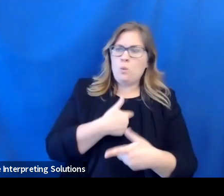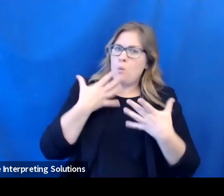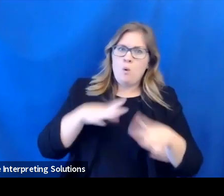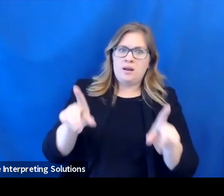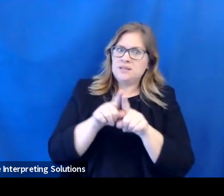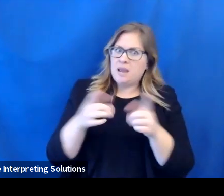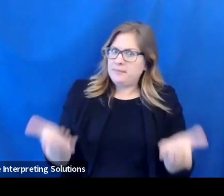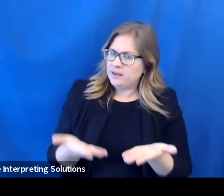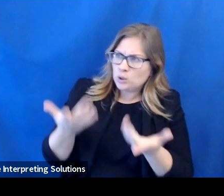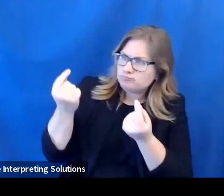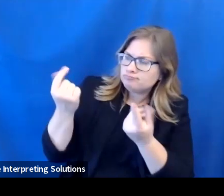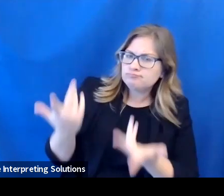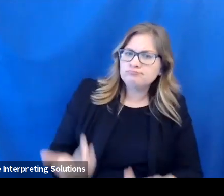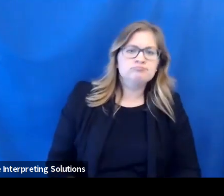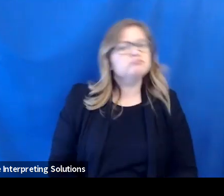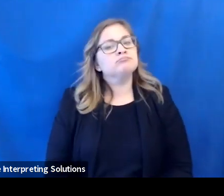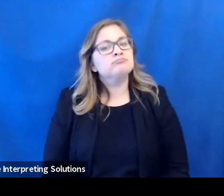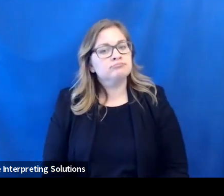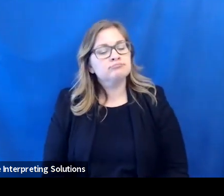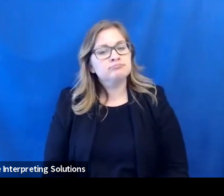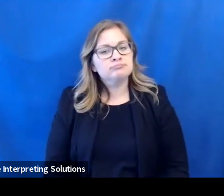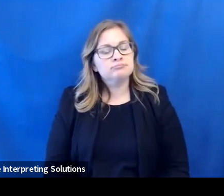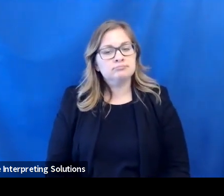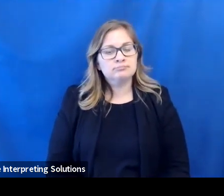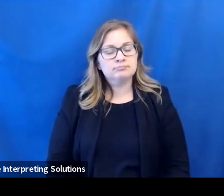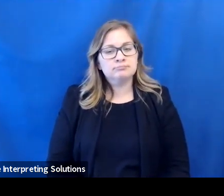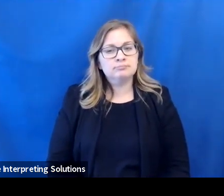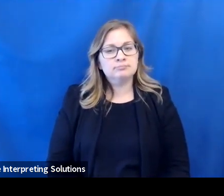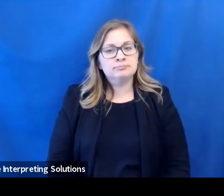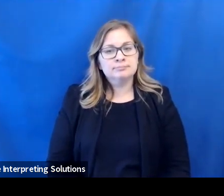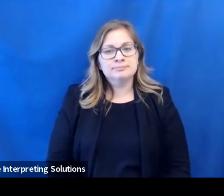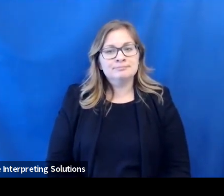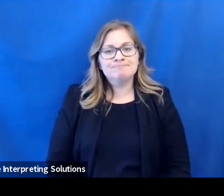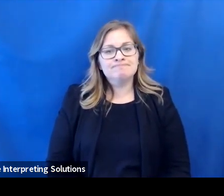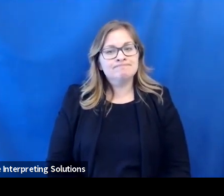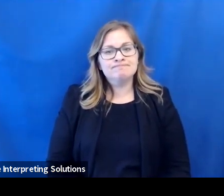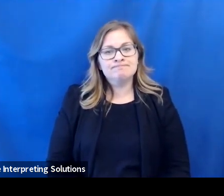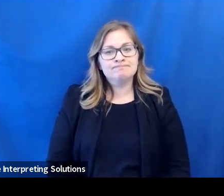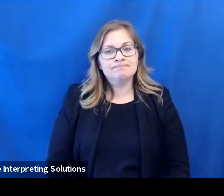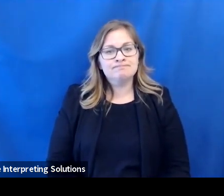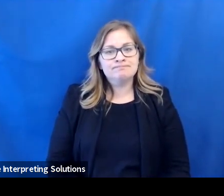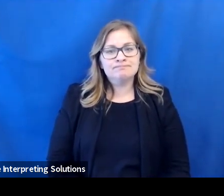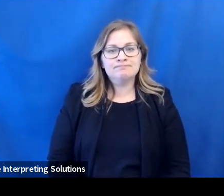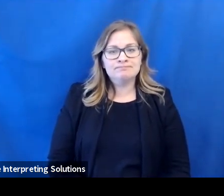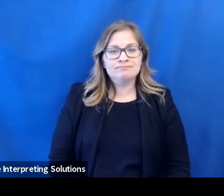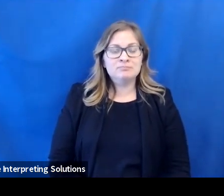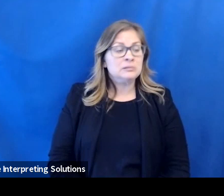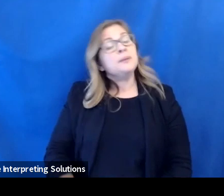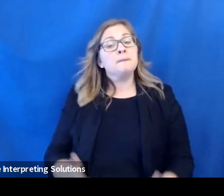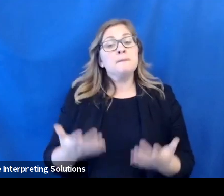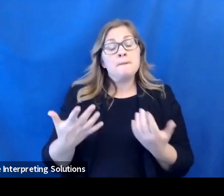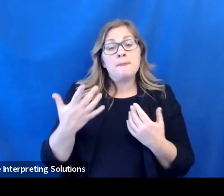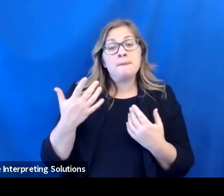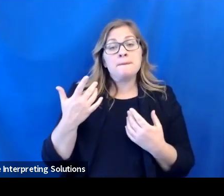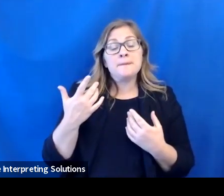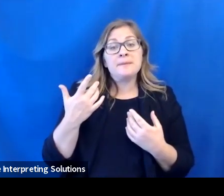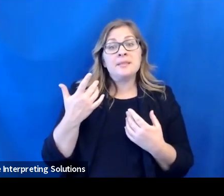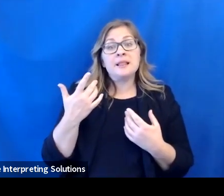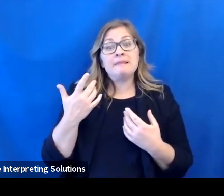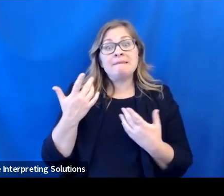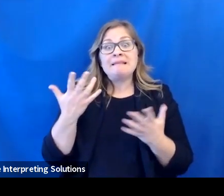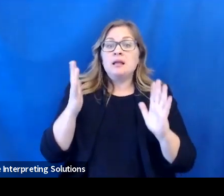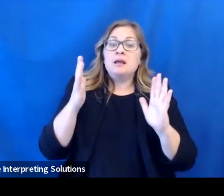really smart folks elect and help that will be, I hope, I can't speak to the legislature, but we hope they take it